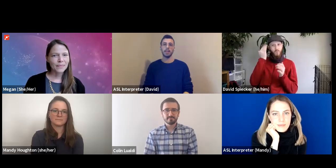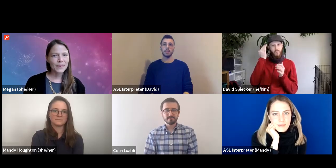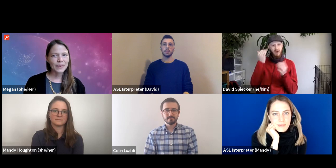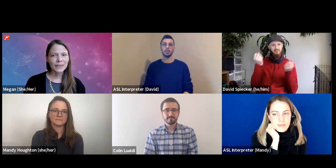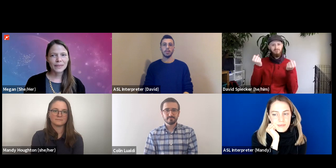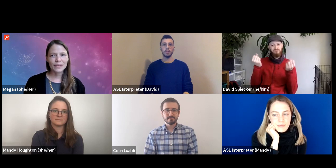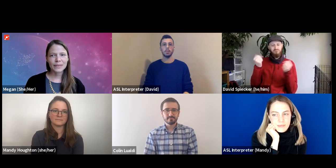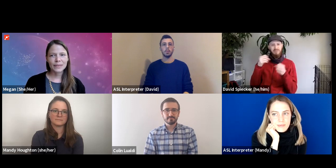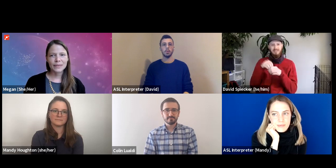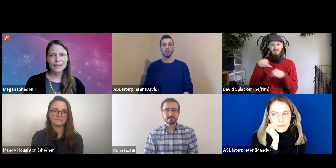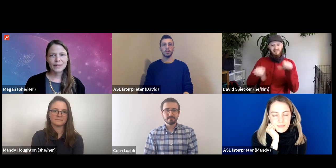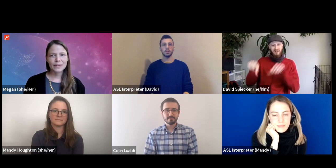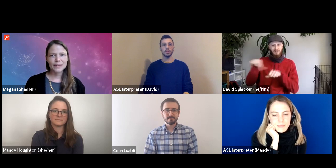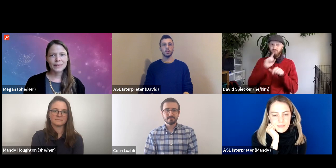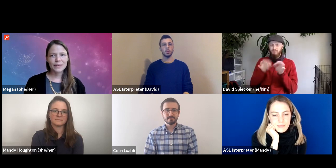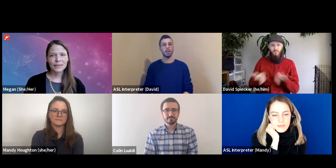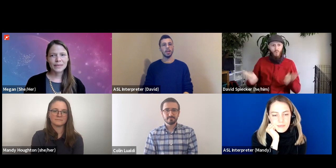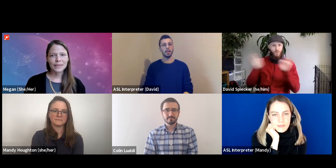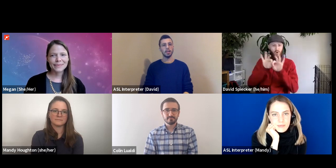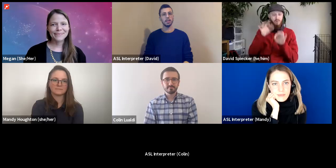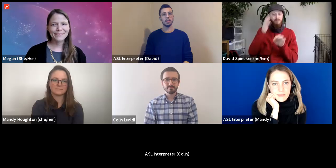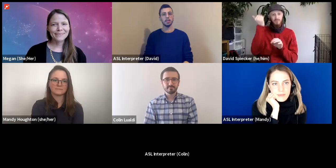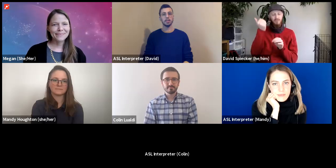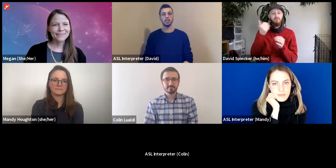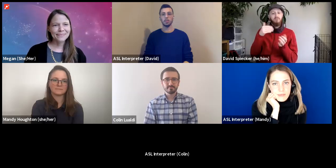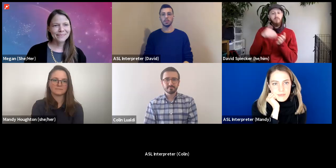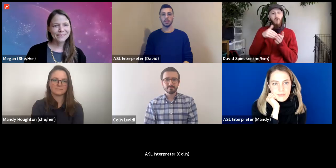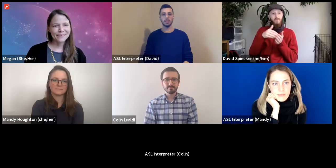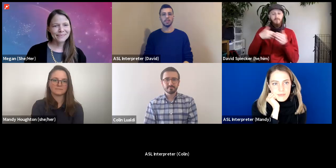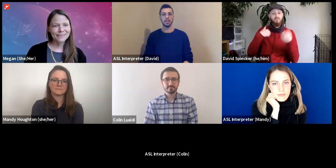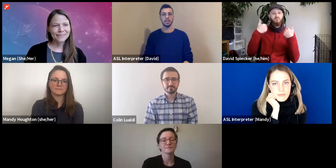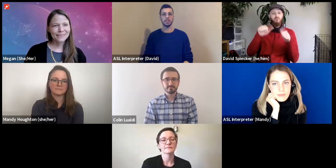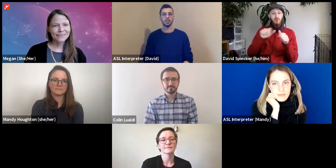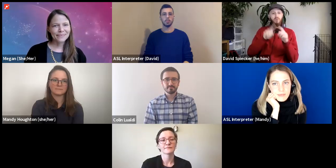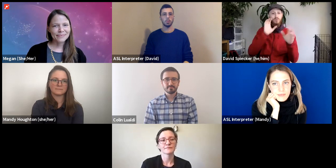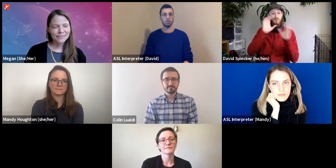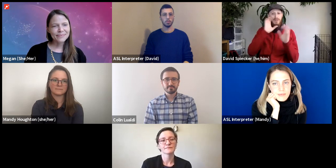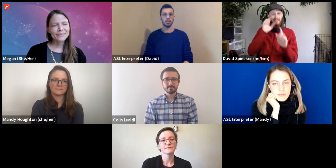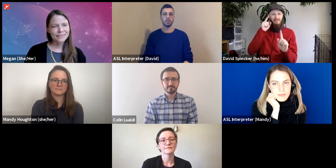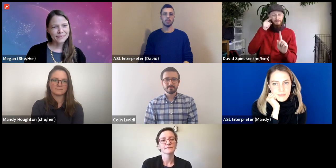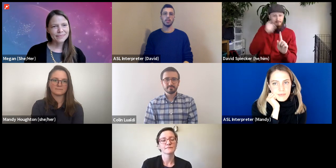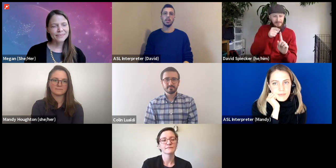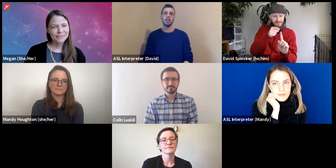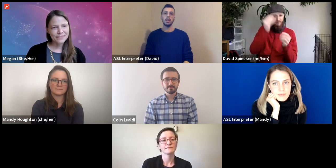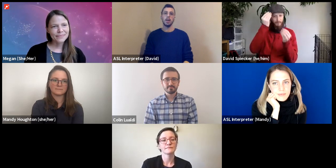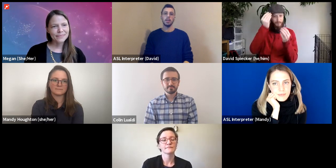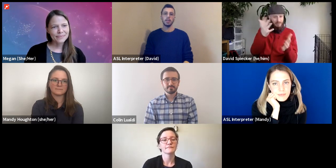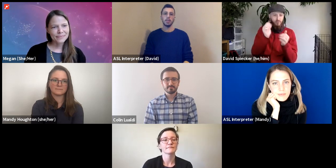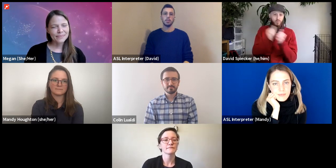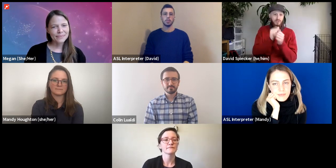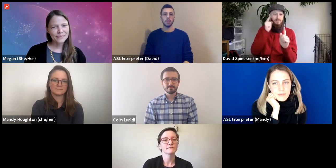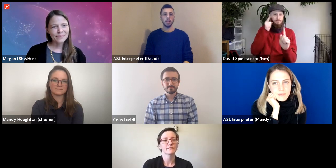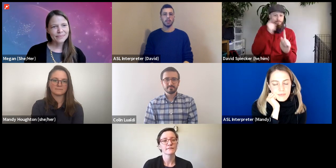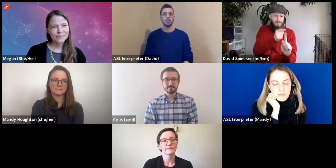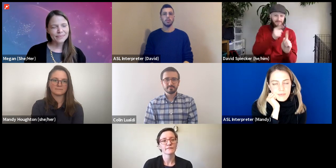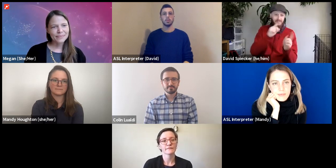And that was really the point where I was like, why, signs and science is so important, because